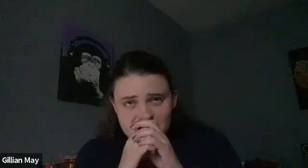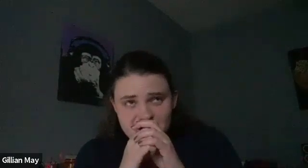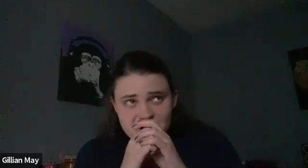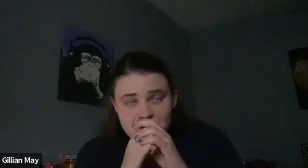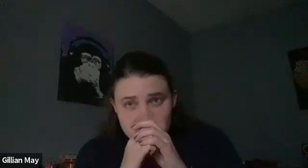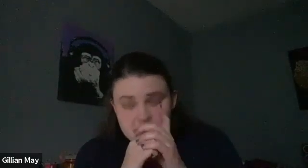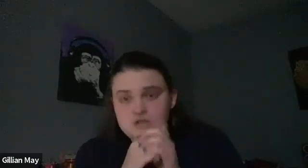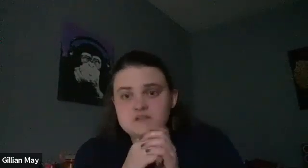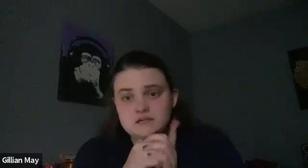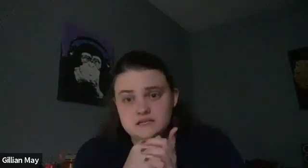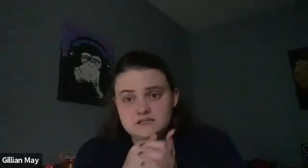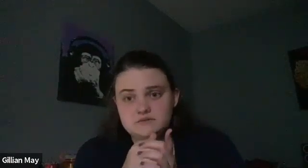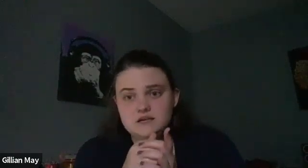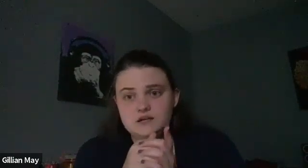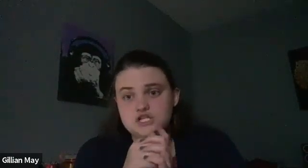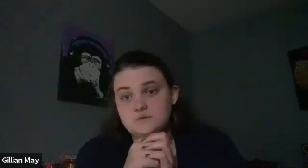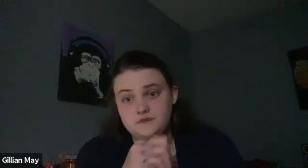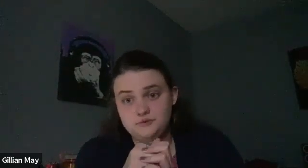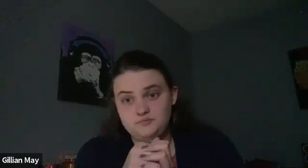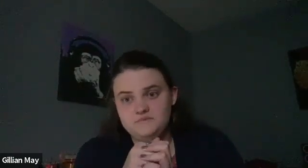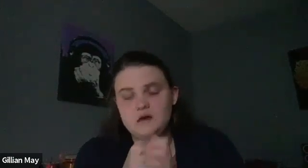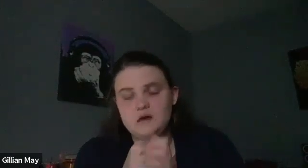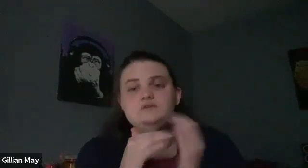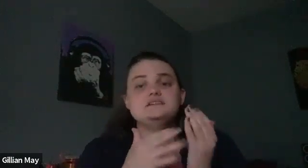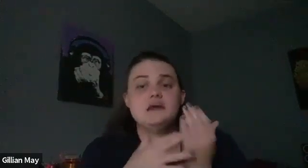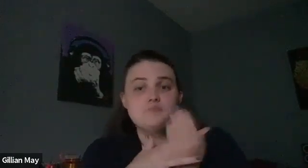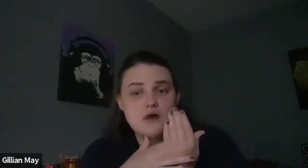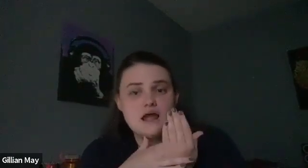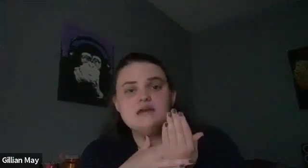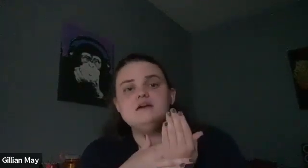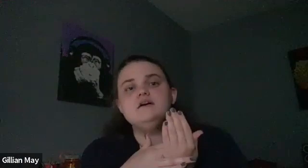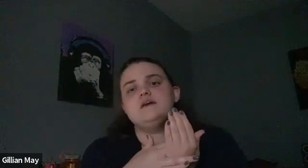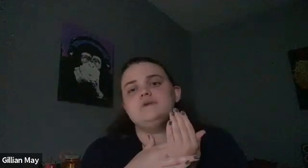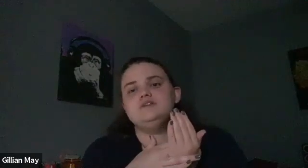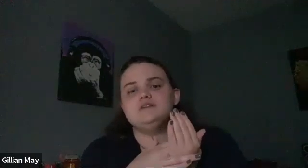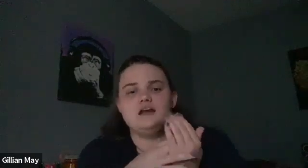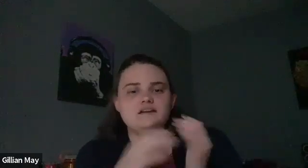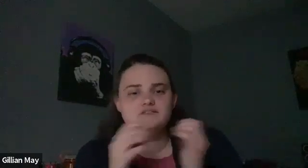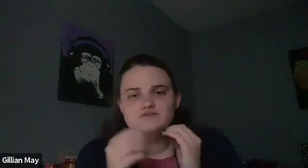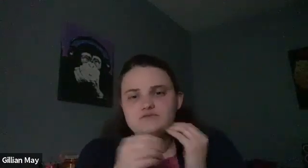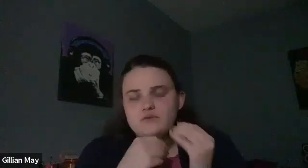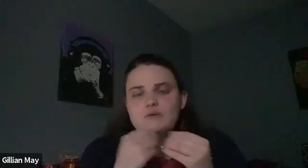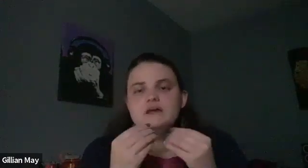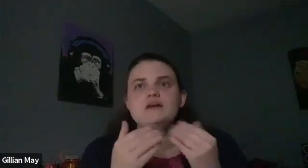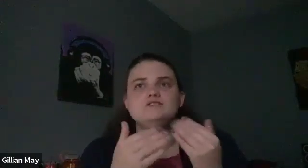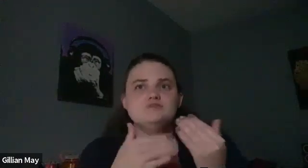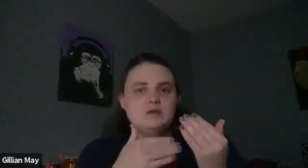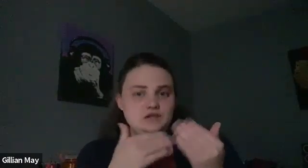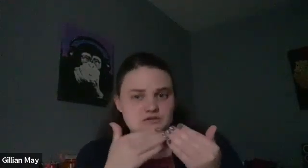having any new signs next week, just review. That'll give you guys that break. That way you can kind of get through it and also can use them,